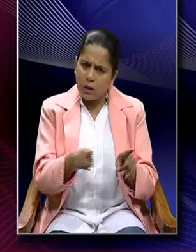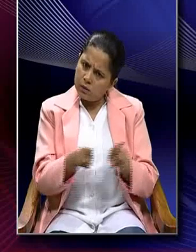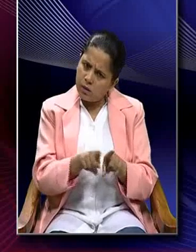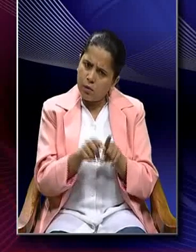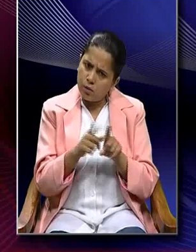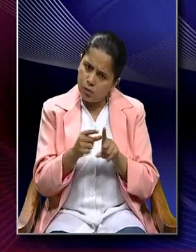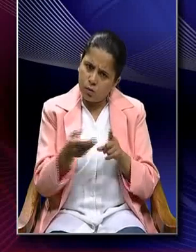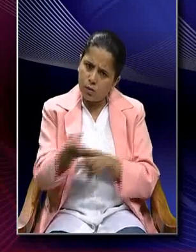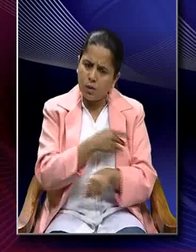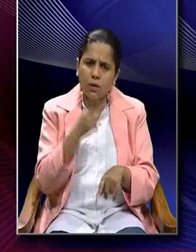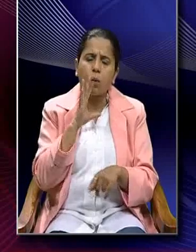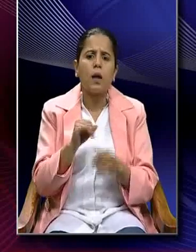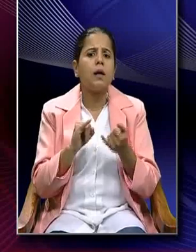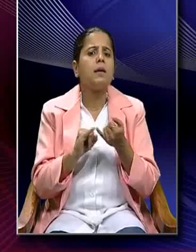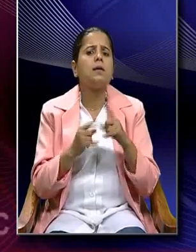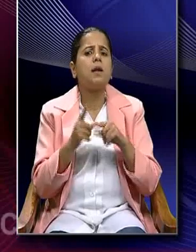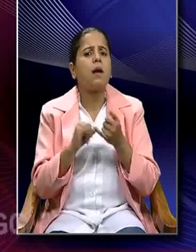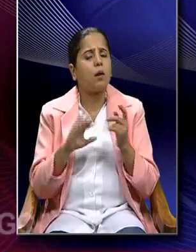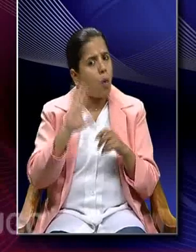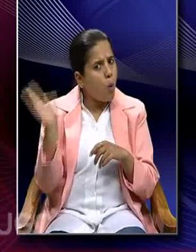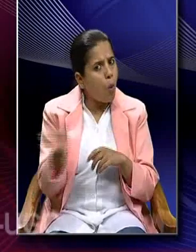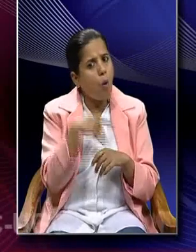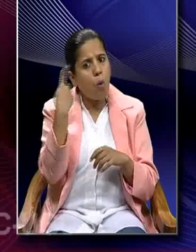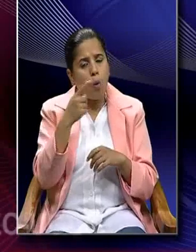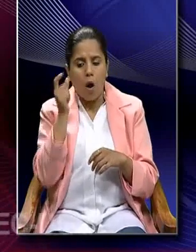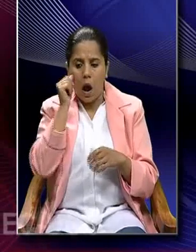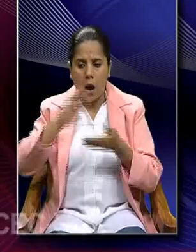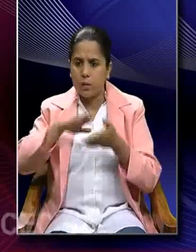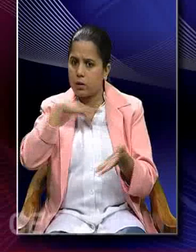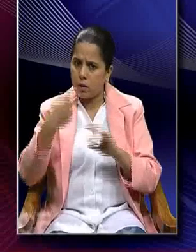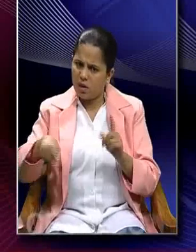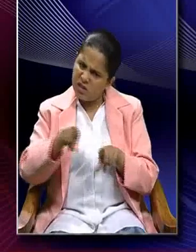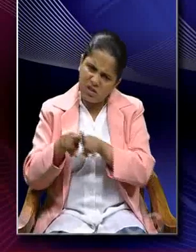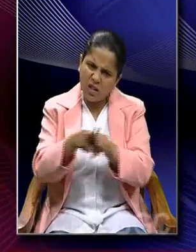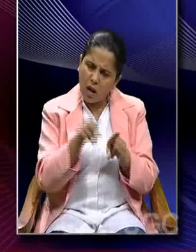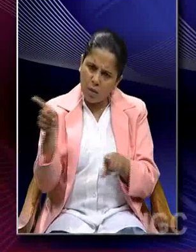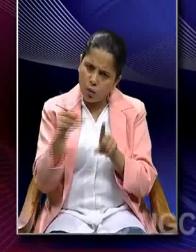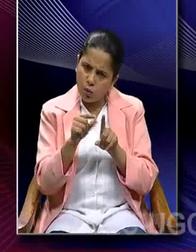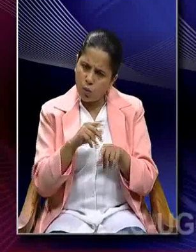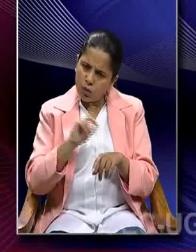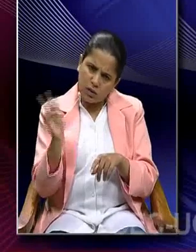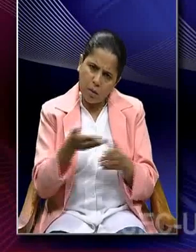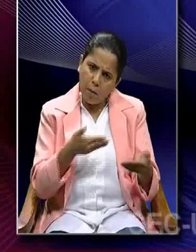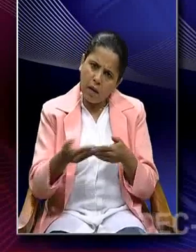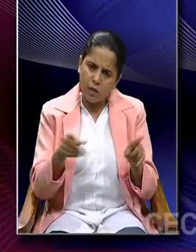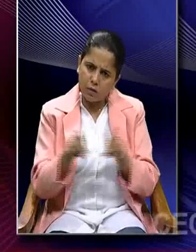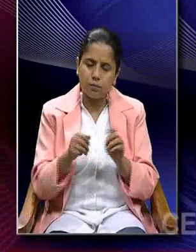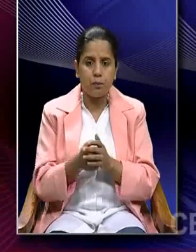similarly? Was the status of all widows who were children similar? And